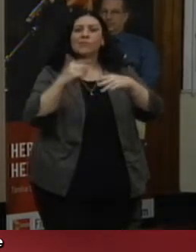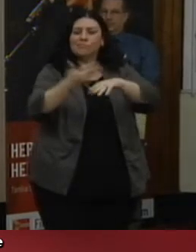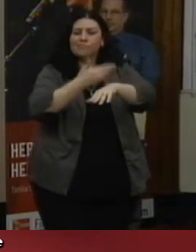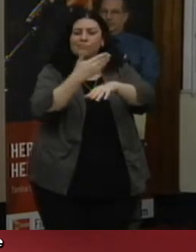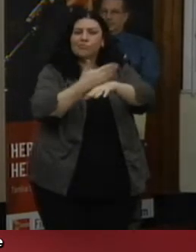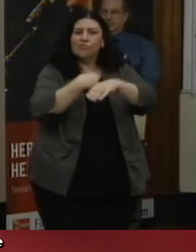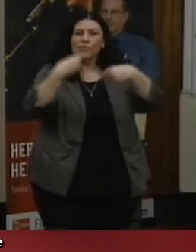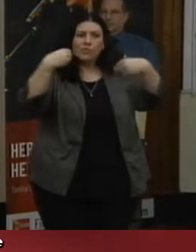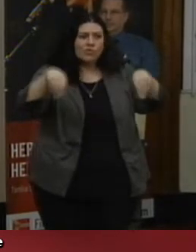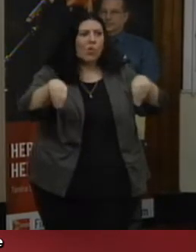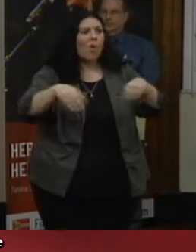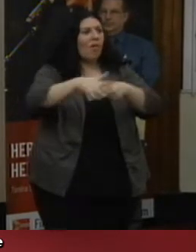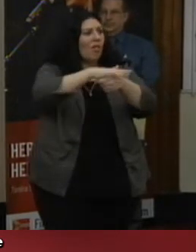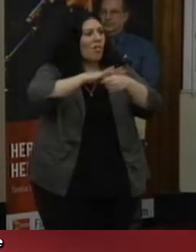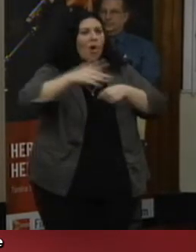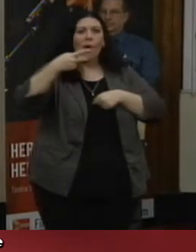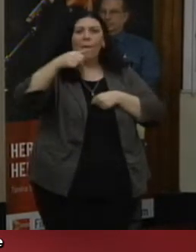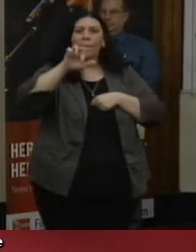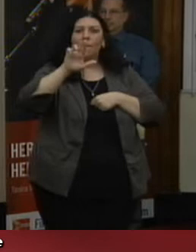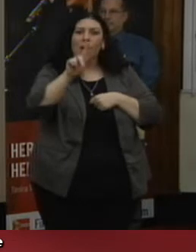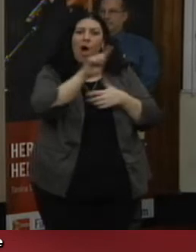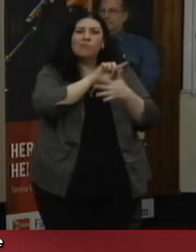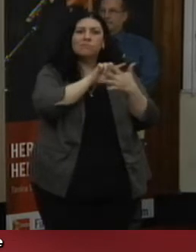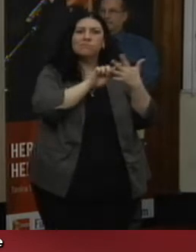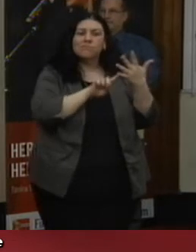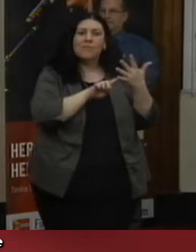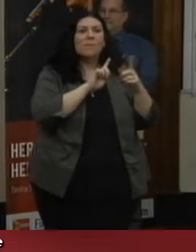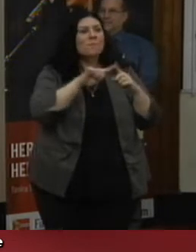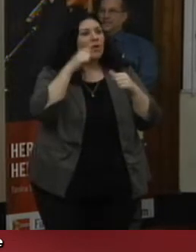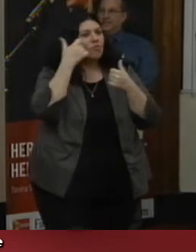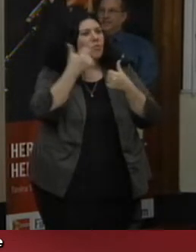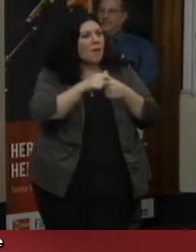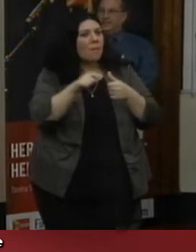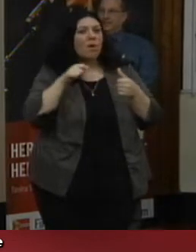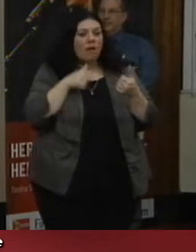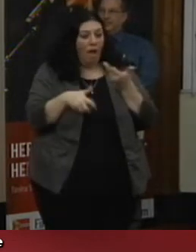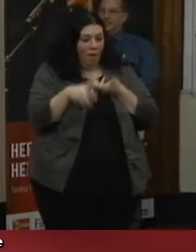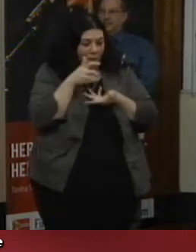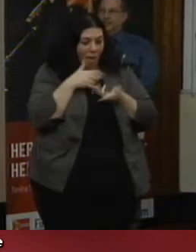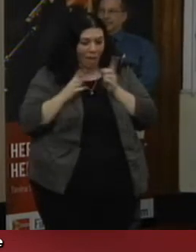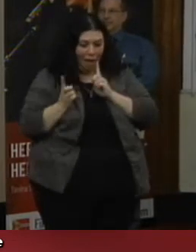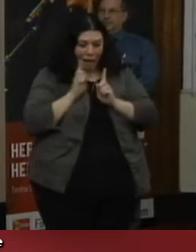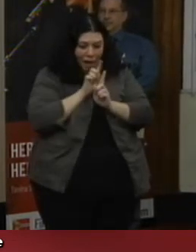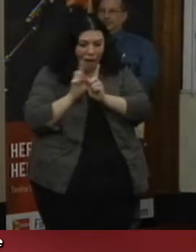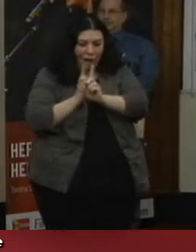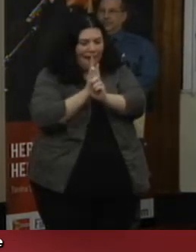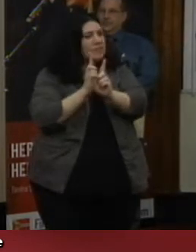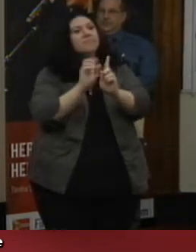local parks, all the while observing social distancing.